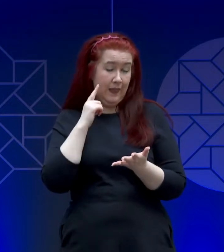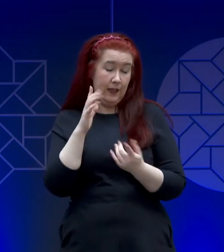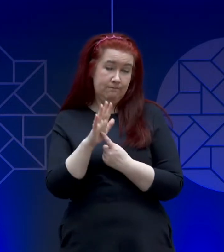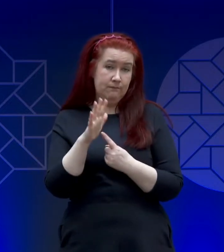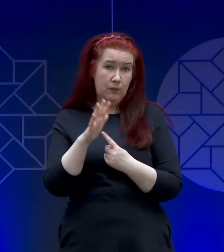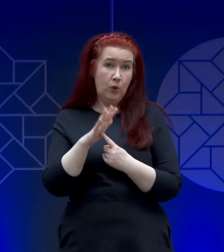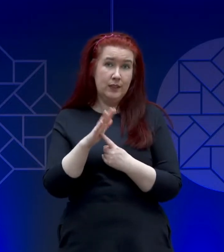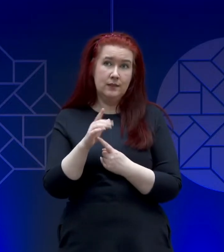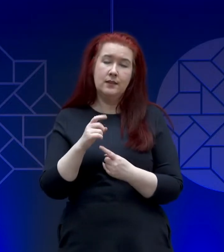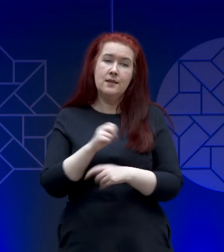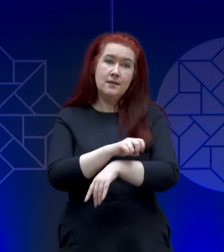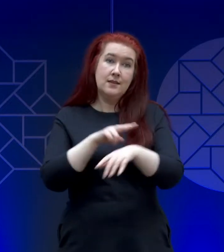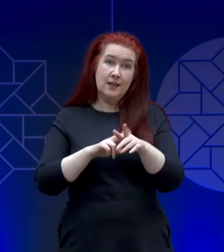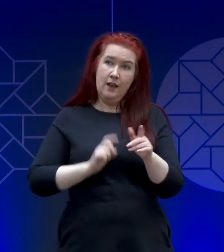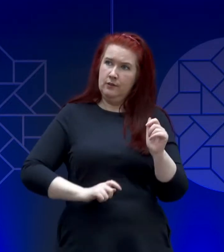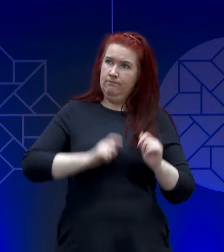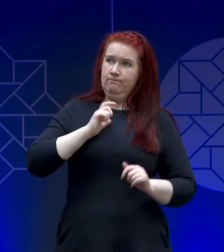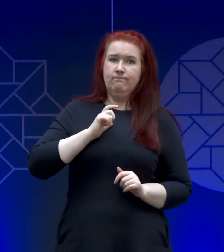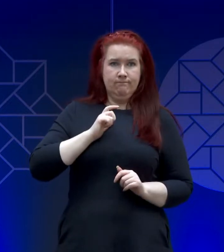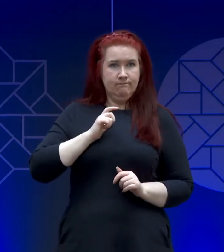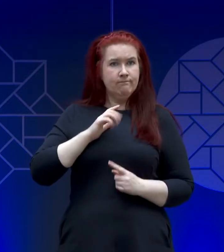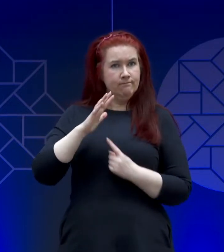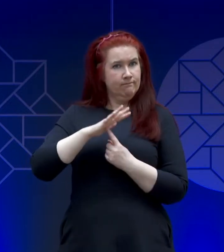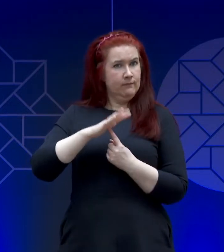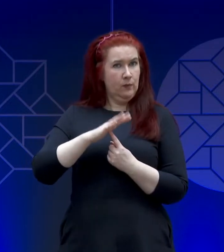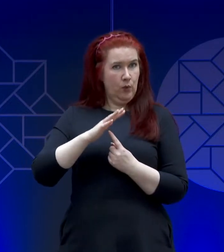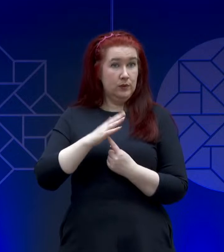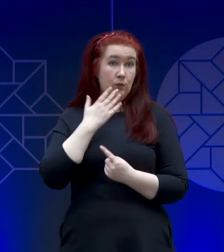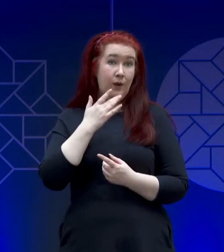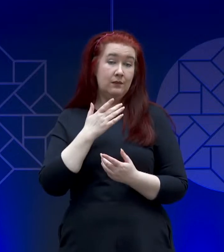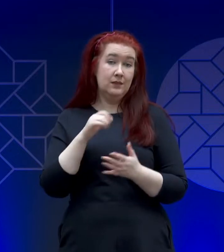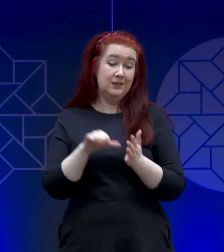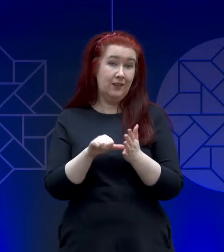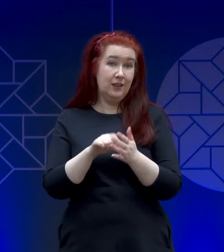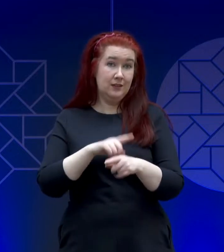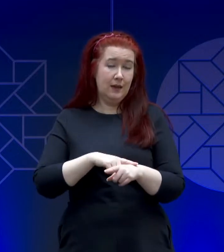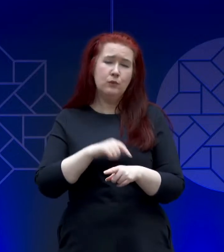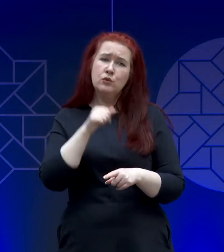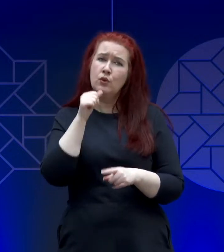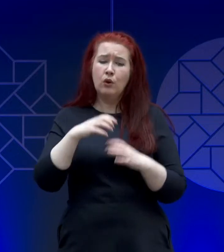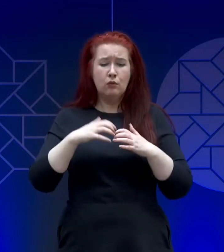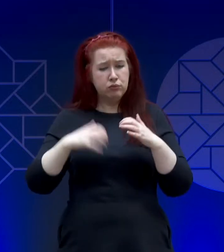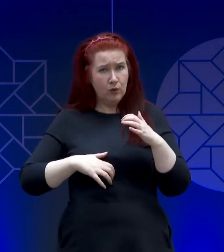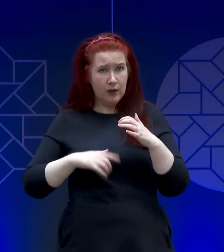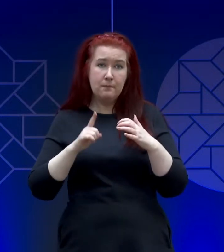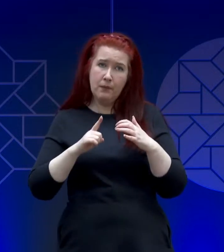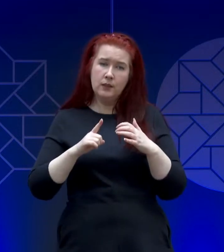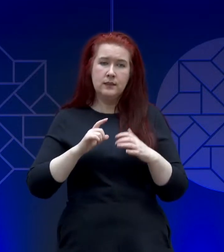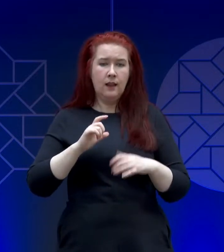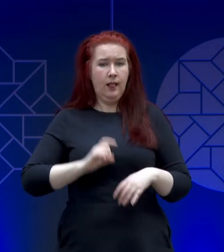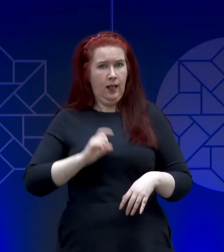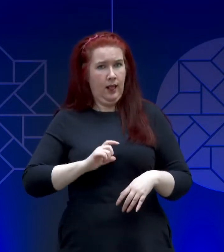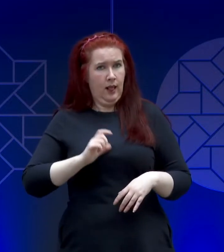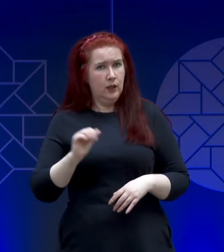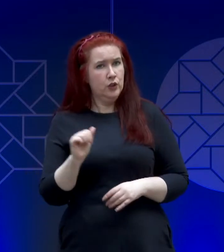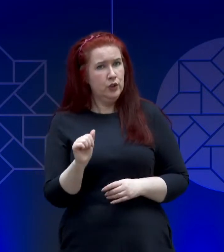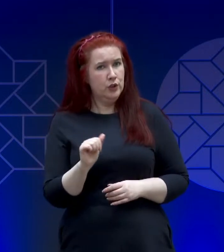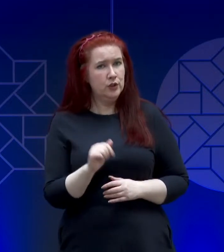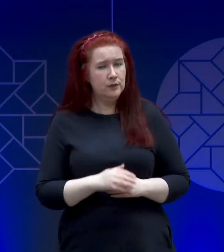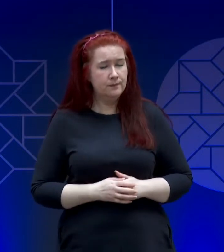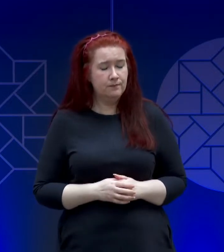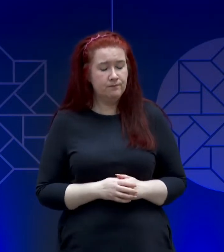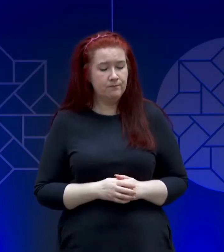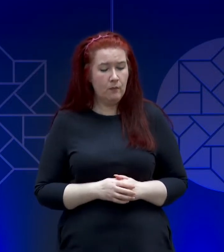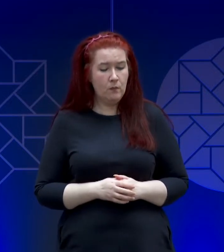to keep the morale of staff high at difficult times. It's not broken, it's challenged. I'd also just like